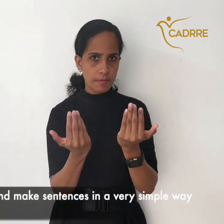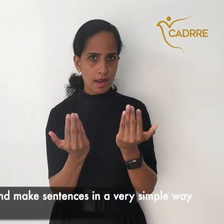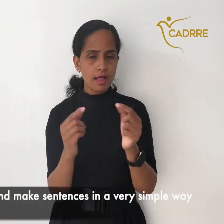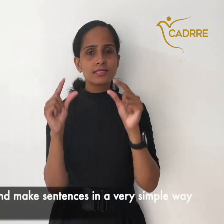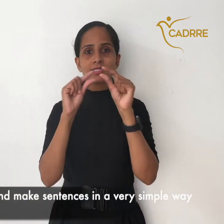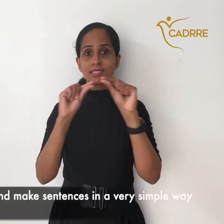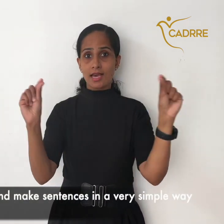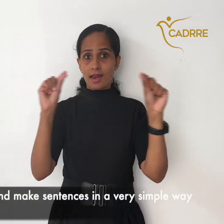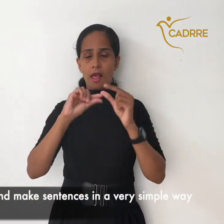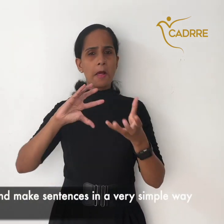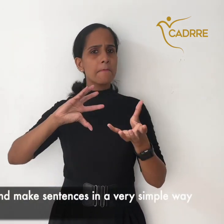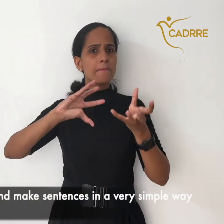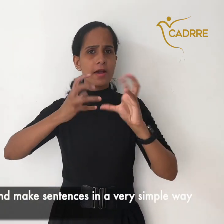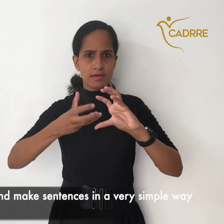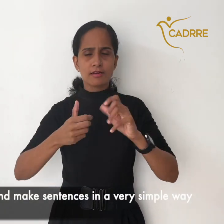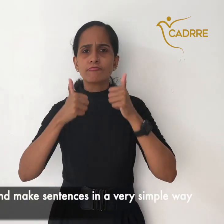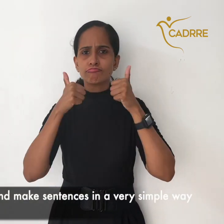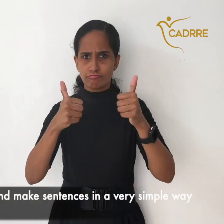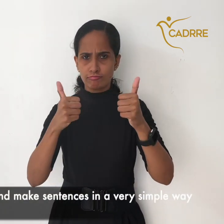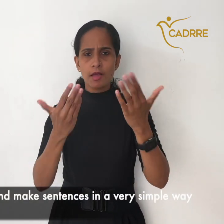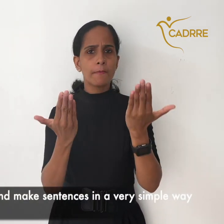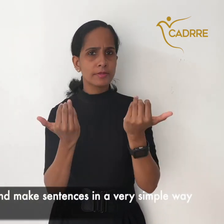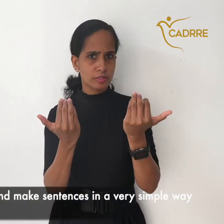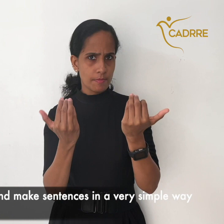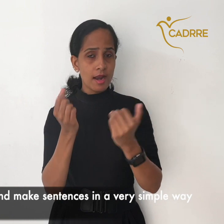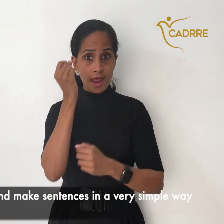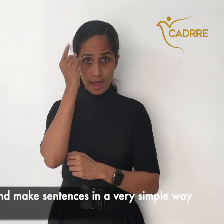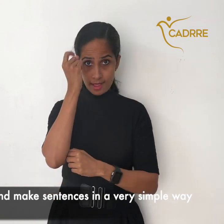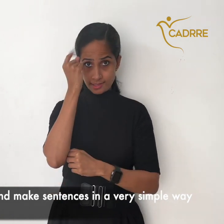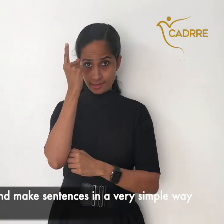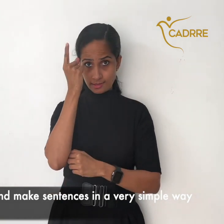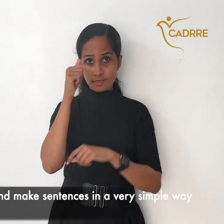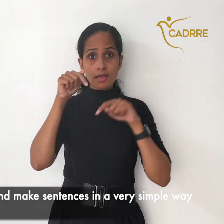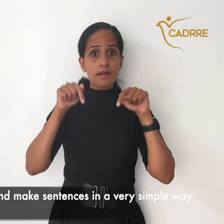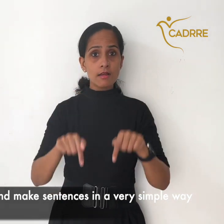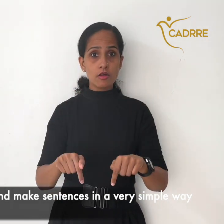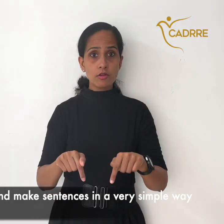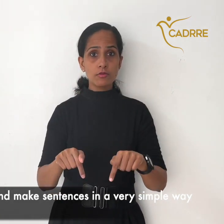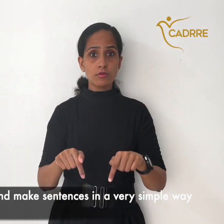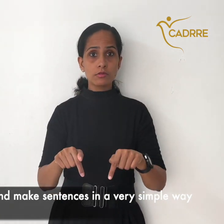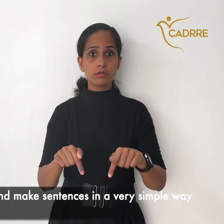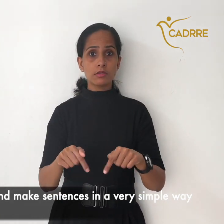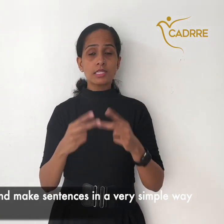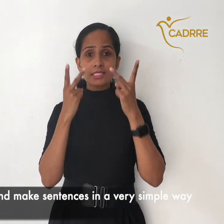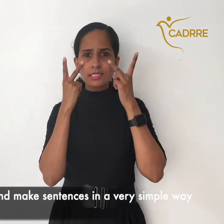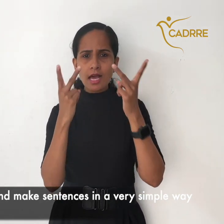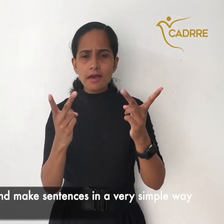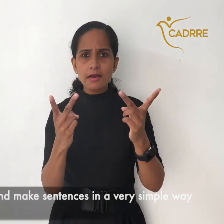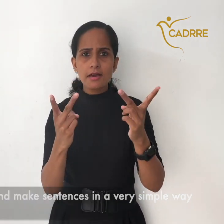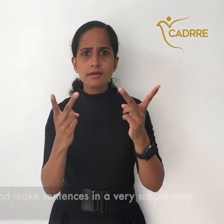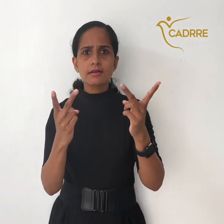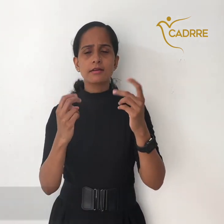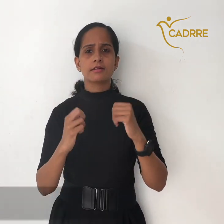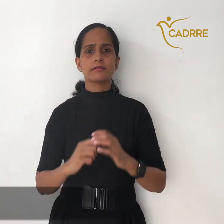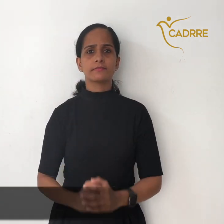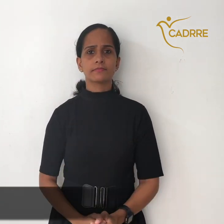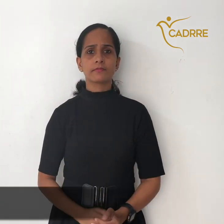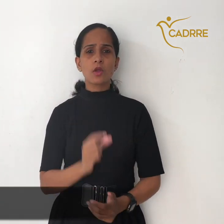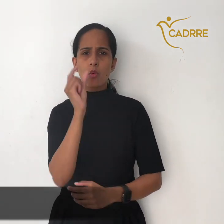You can connect the words and make sentences in a very simple way. Now, let's